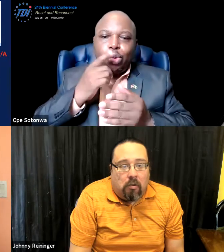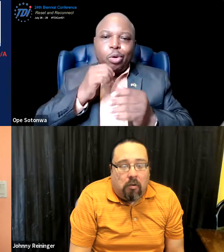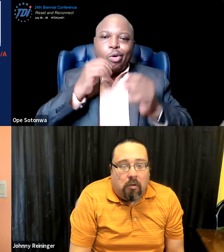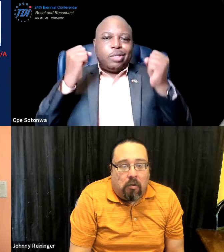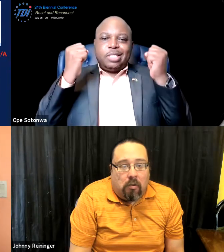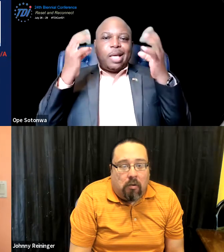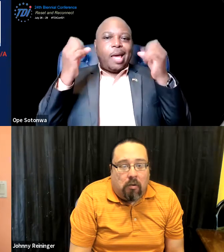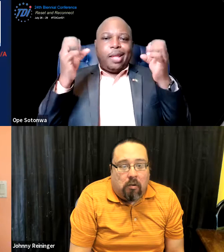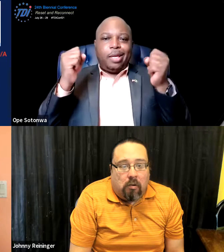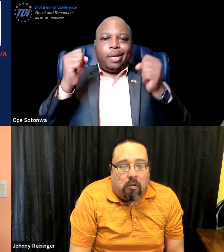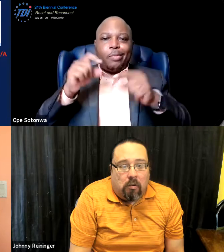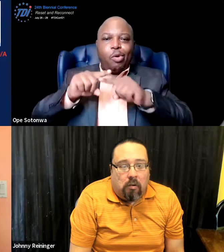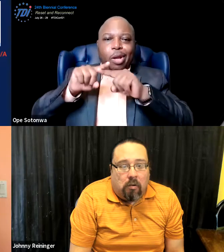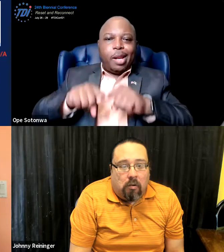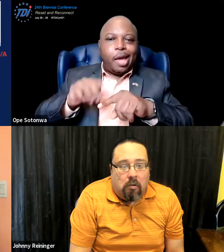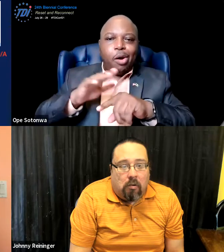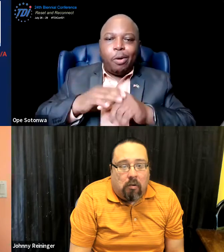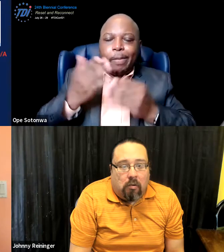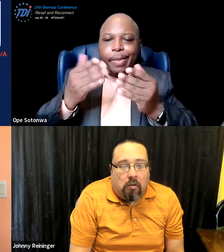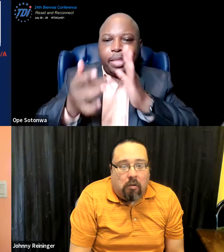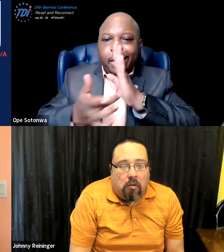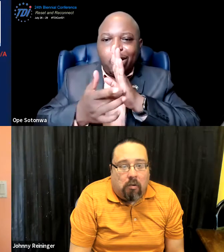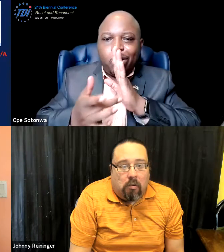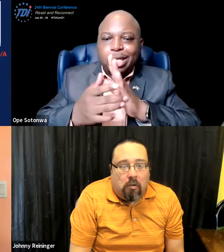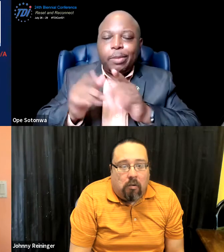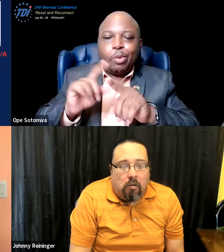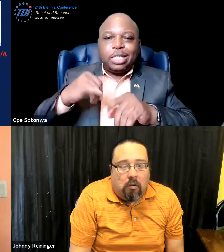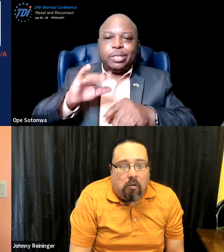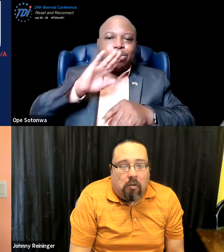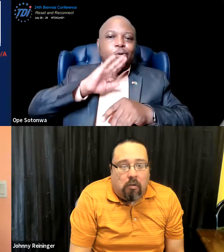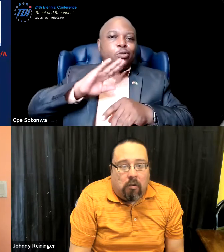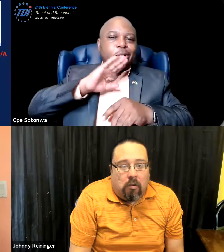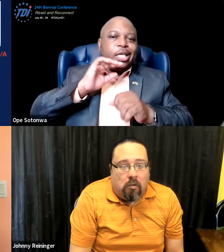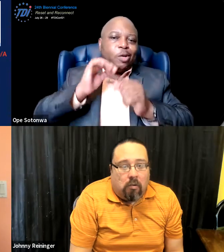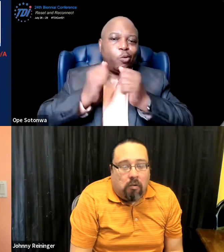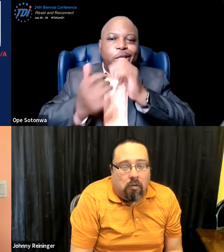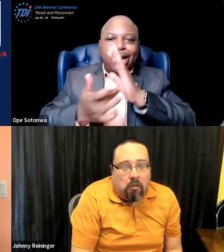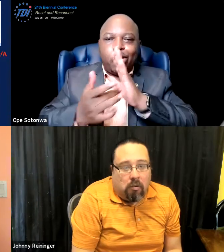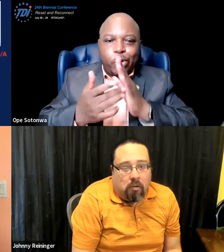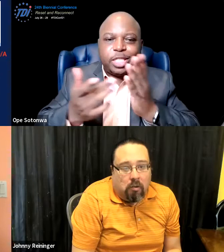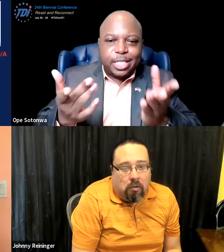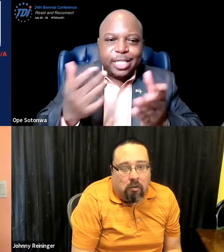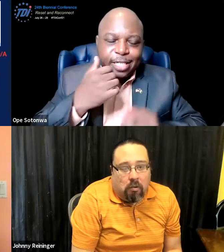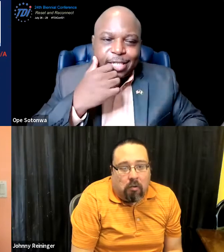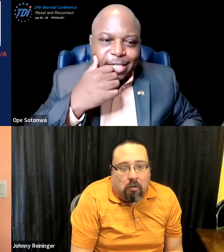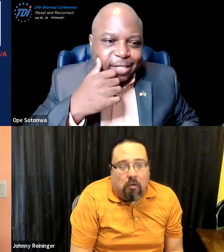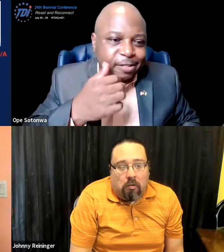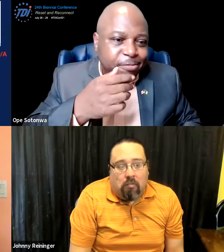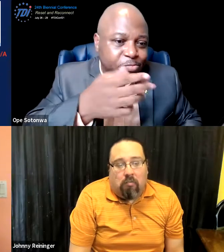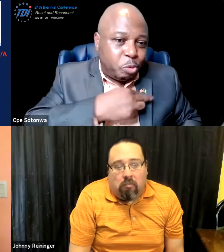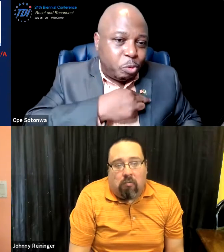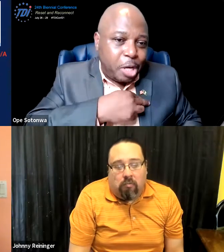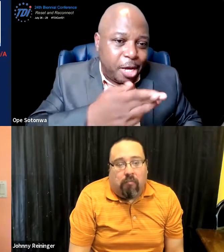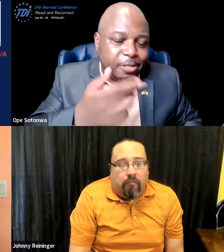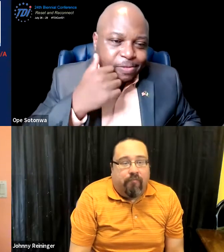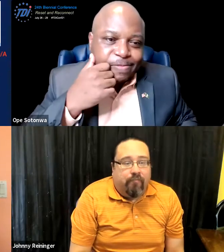hearing community and what their needs are, or people who don't sign? Because I know